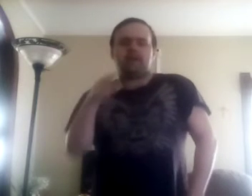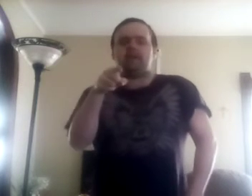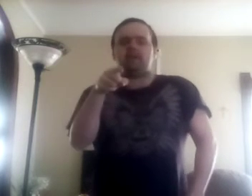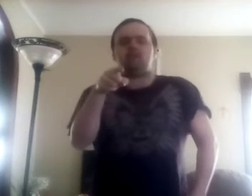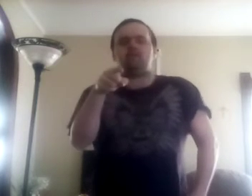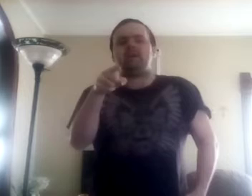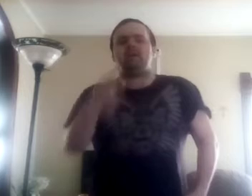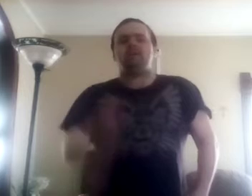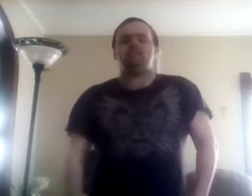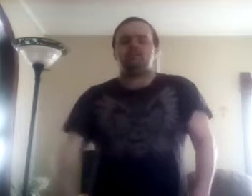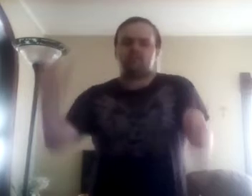Like Ann.